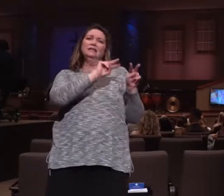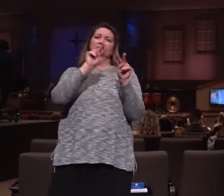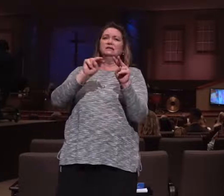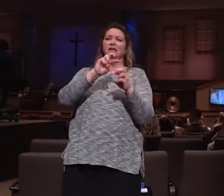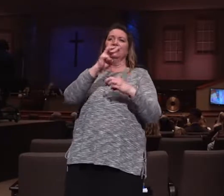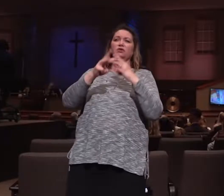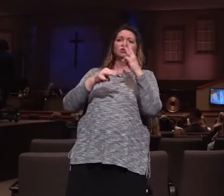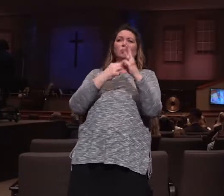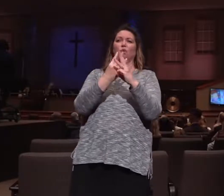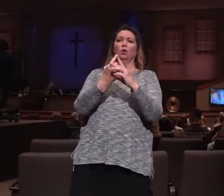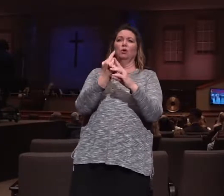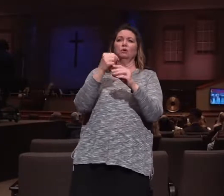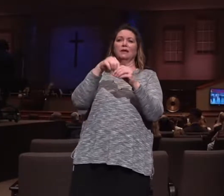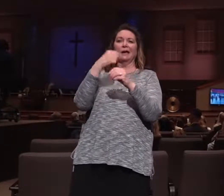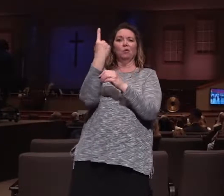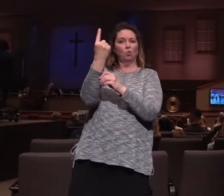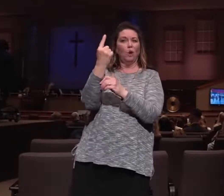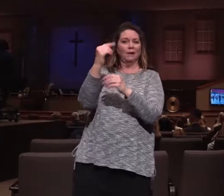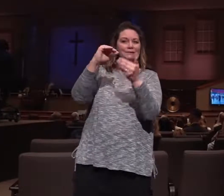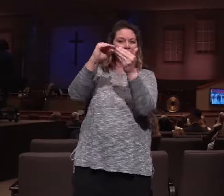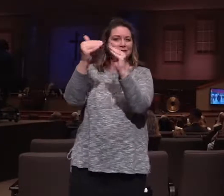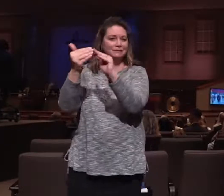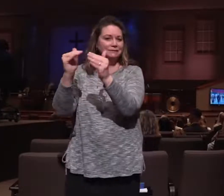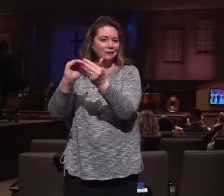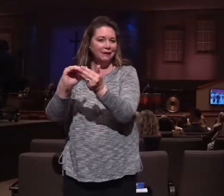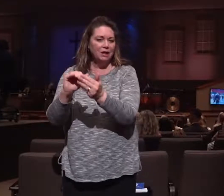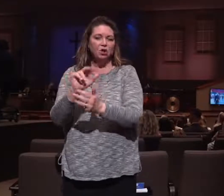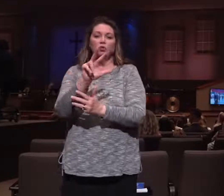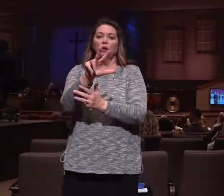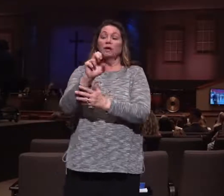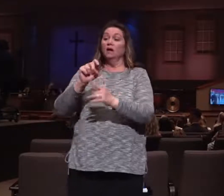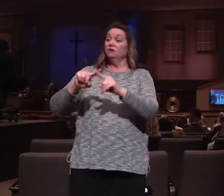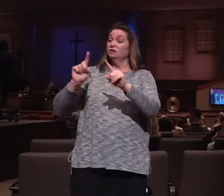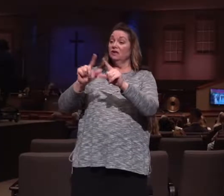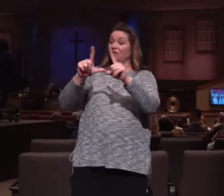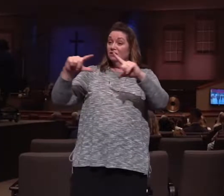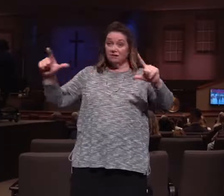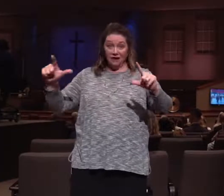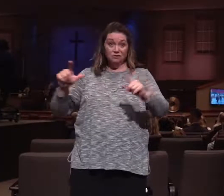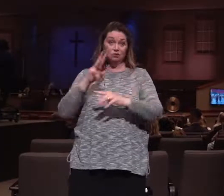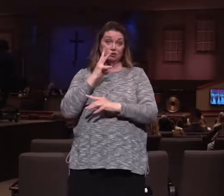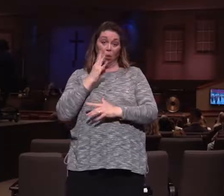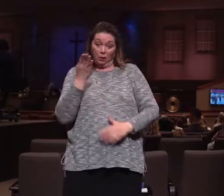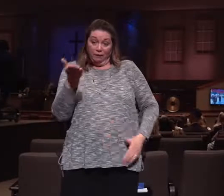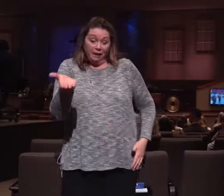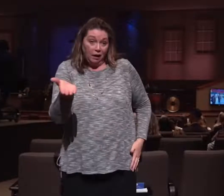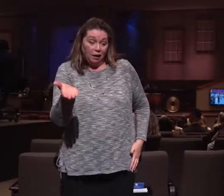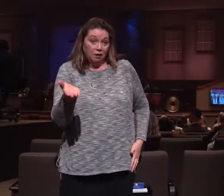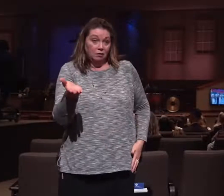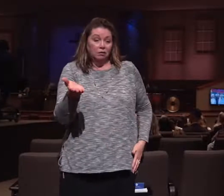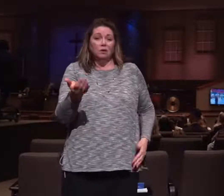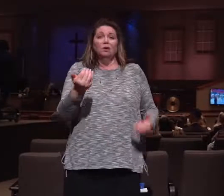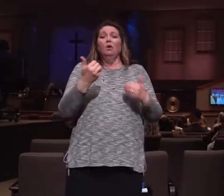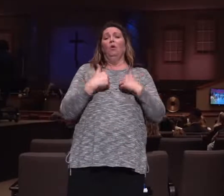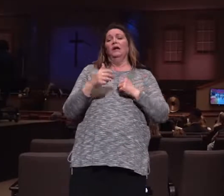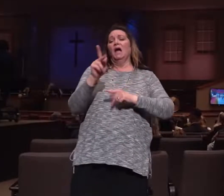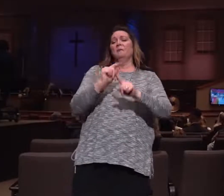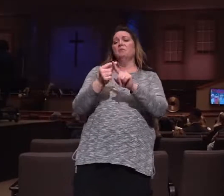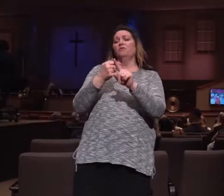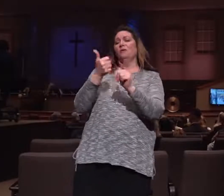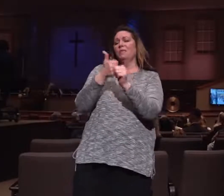more than 300 languages spoken on our streets. The fact that we are home to people of every color,